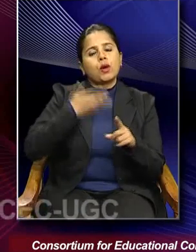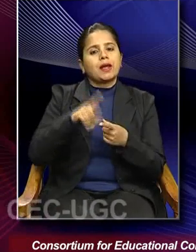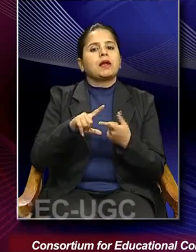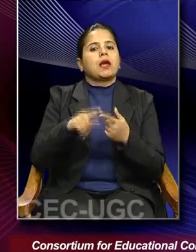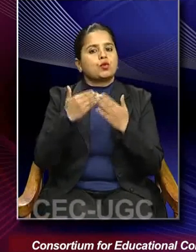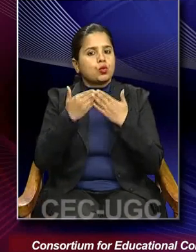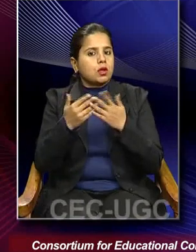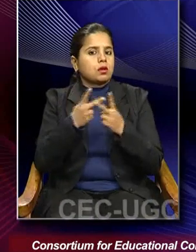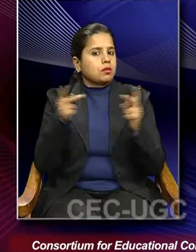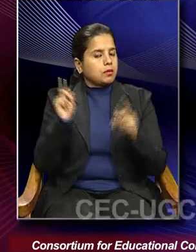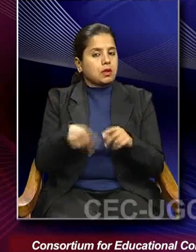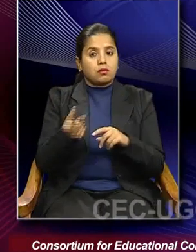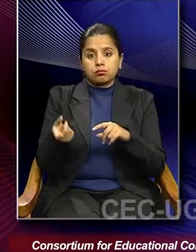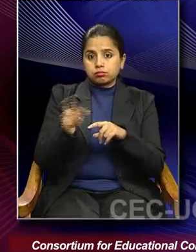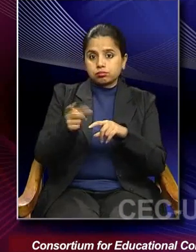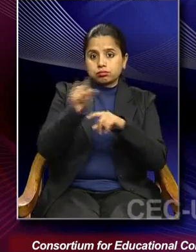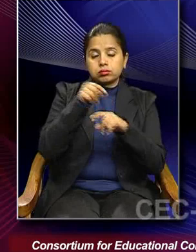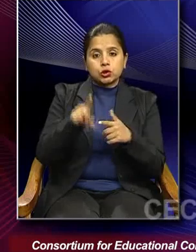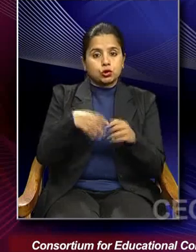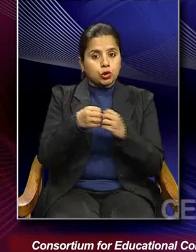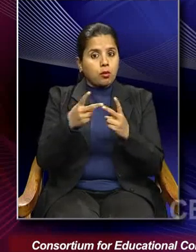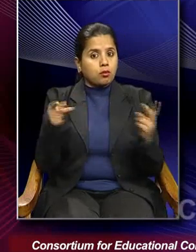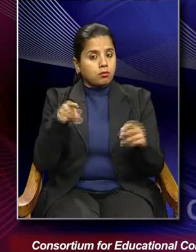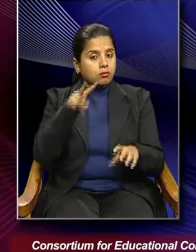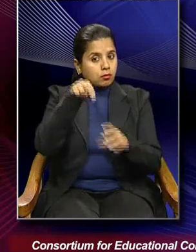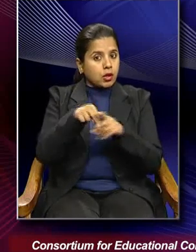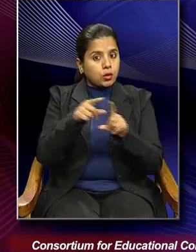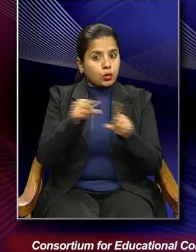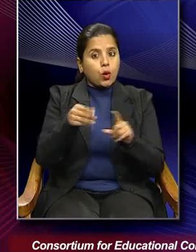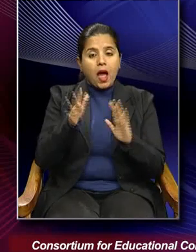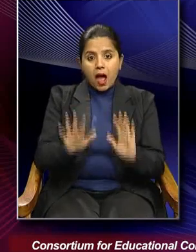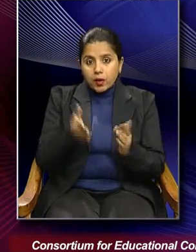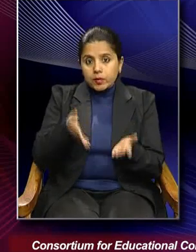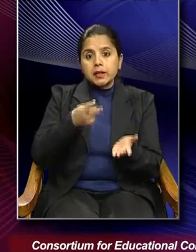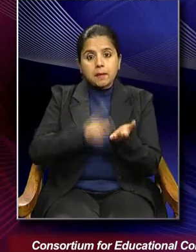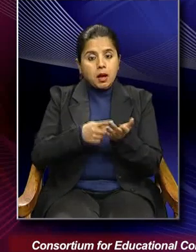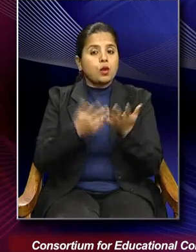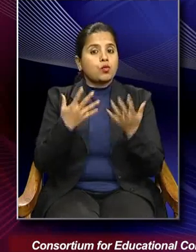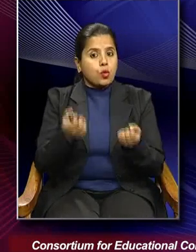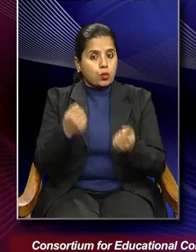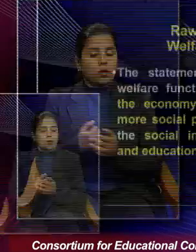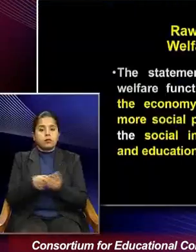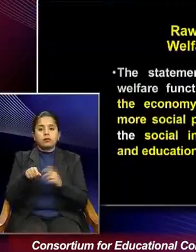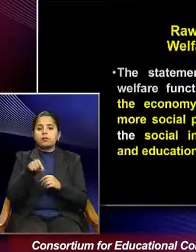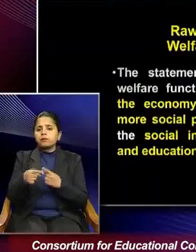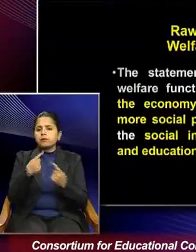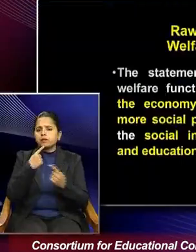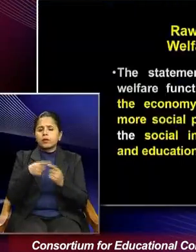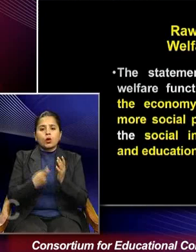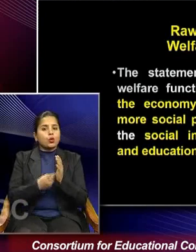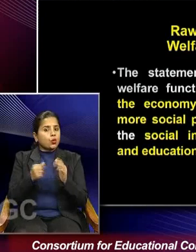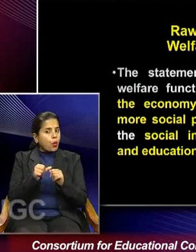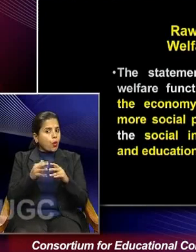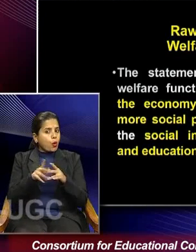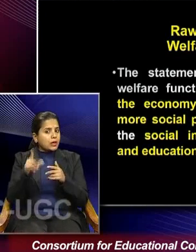education, incentives to fill the jobs that are in demand. The statement of Rolgian social